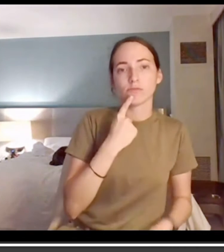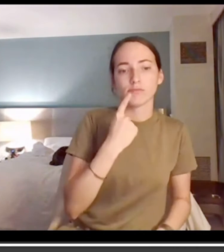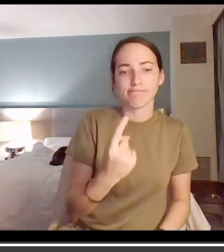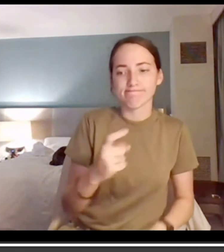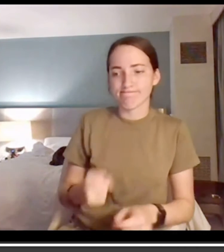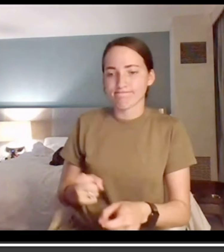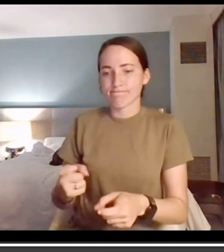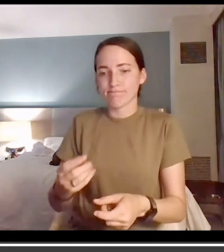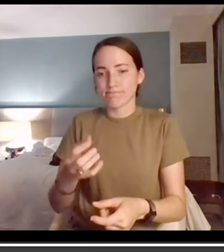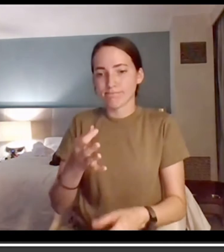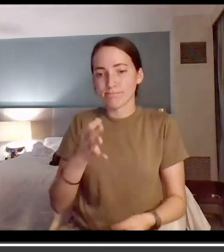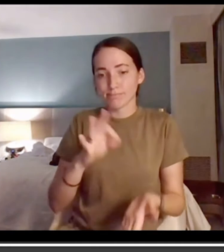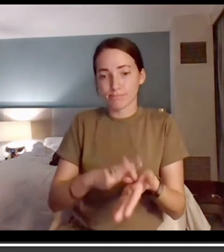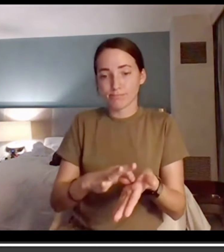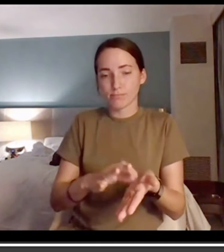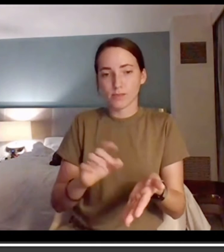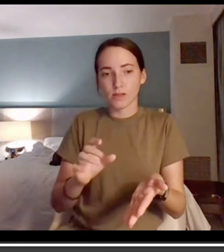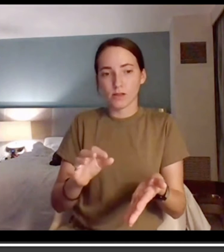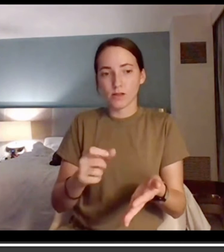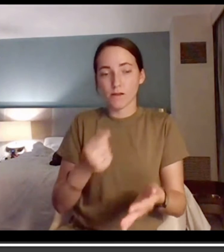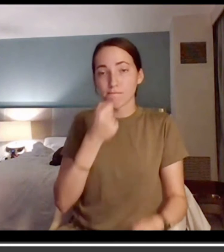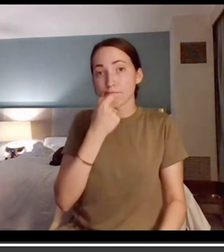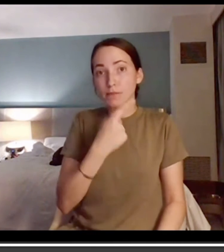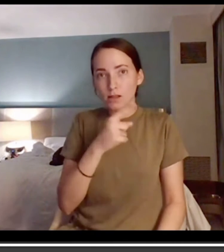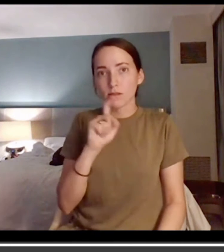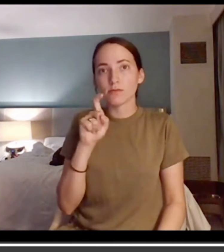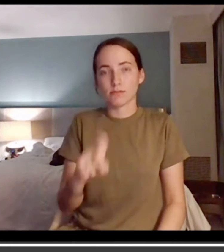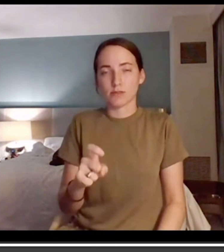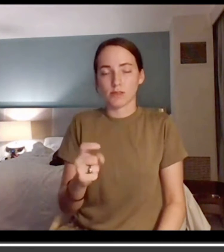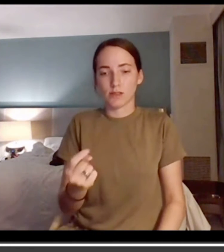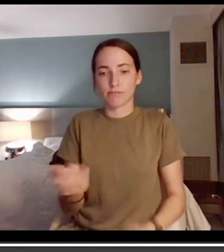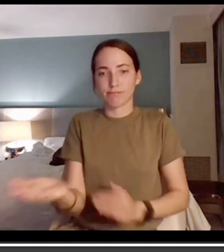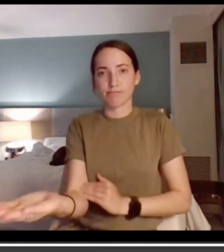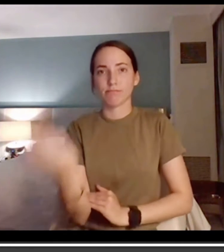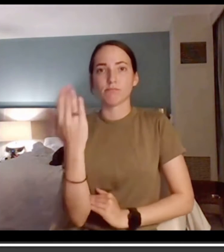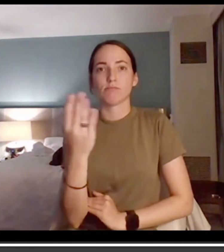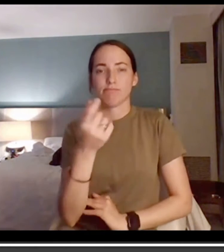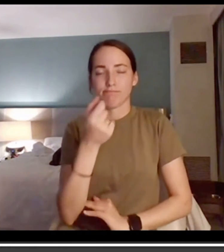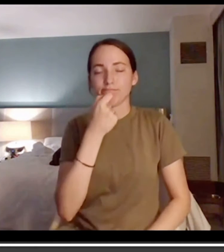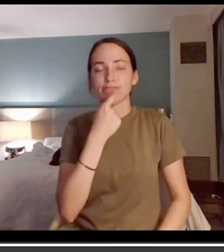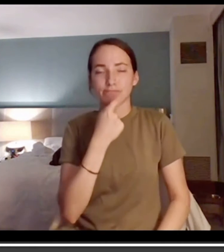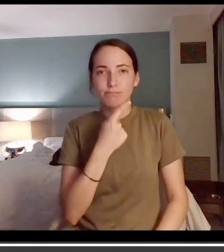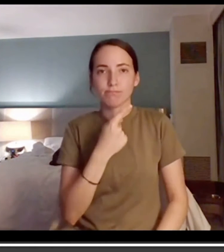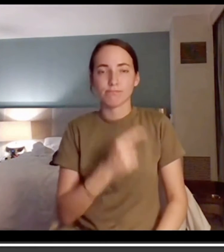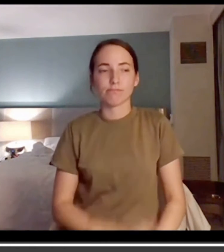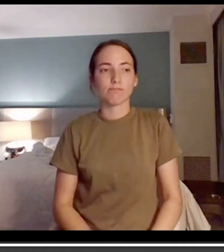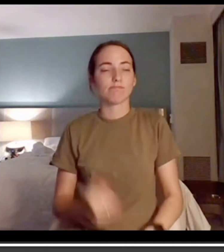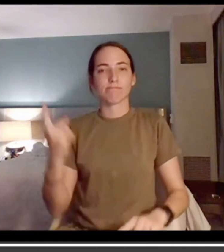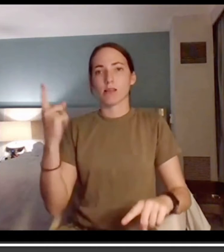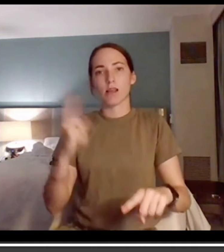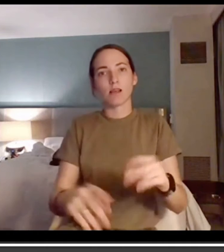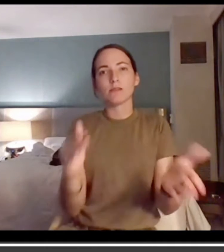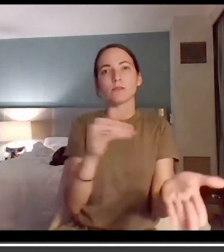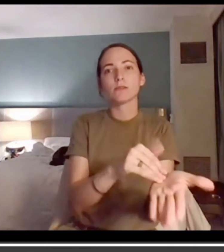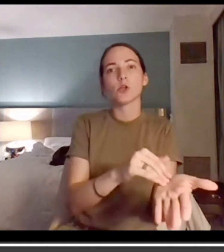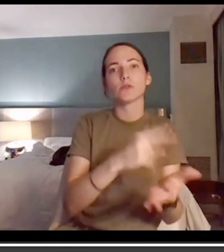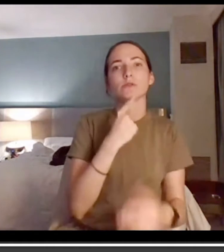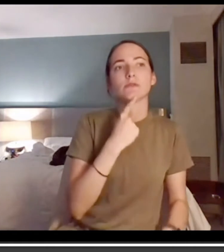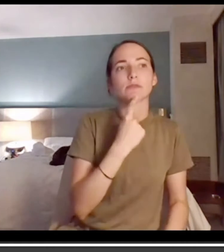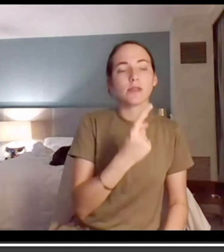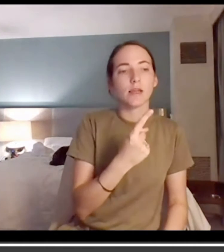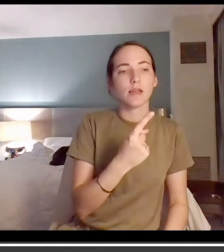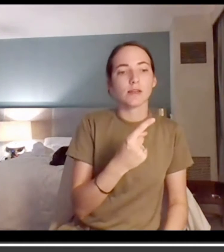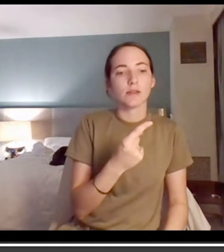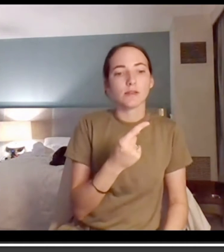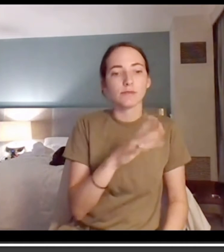medical record says that my client has not been compliant with medical treatment or my client's not taking medications. The judge will assume that you are